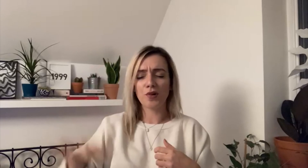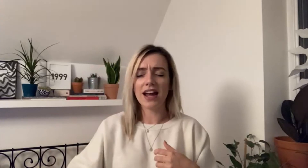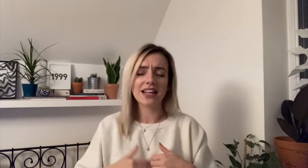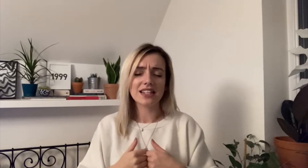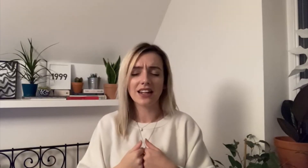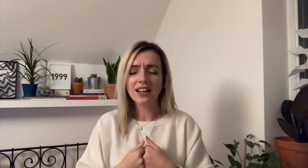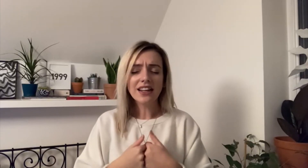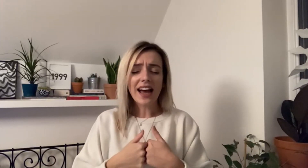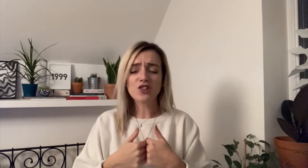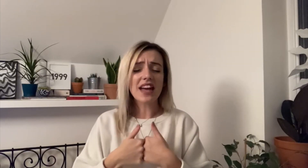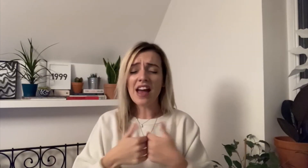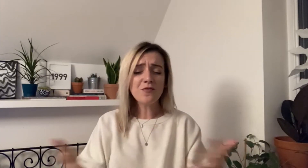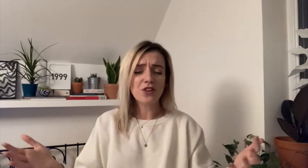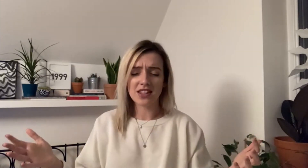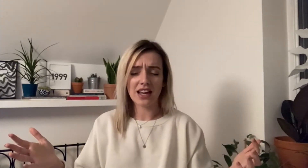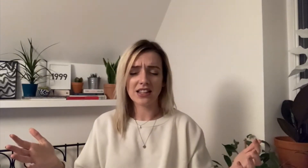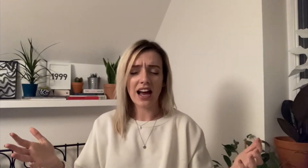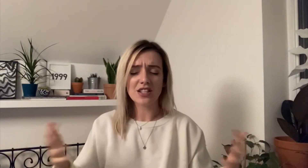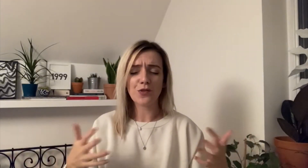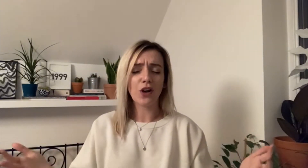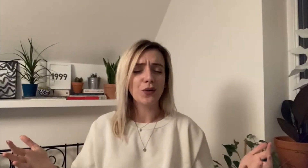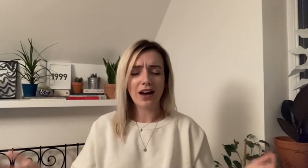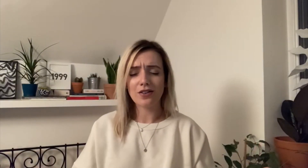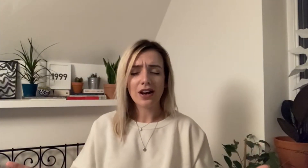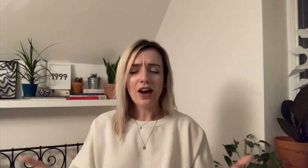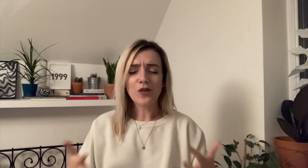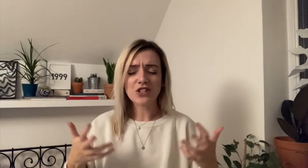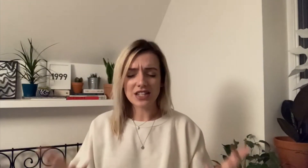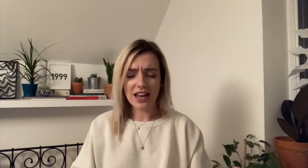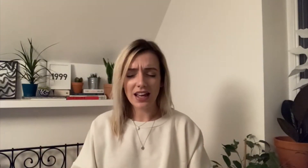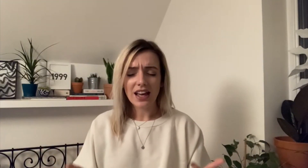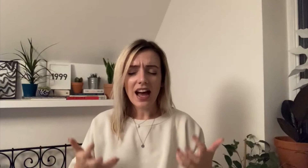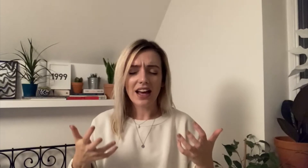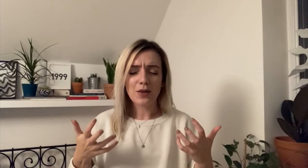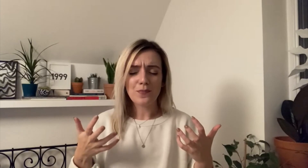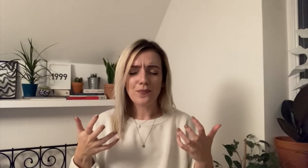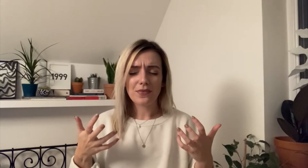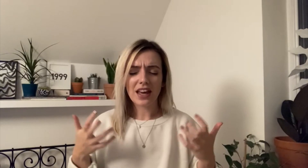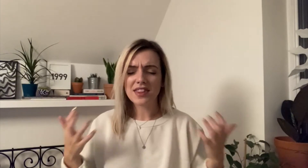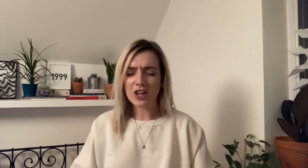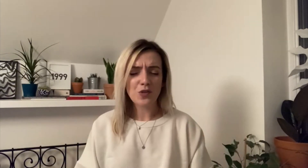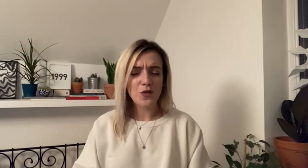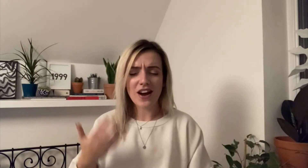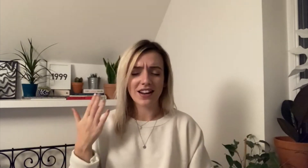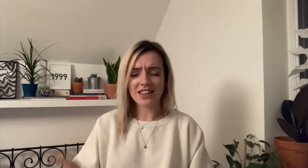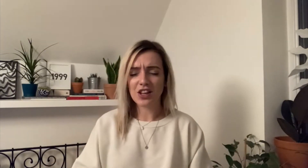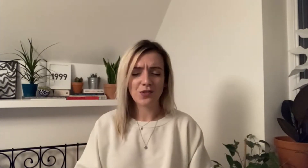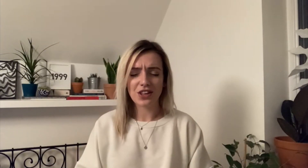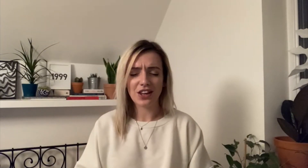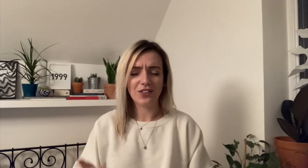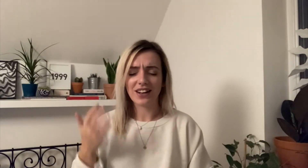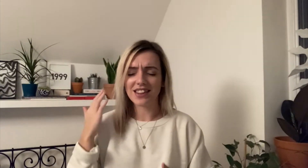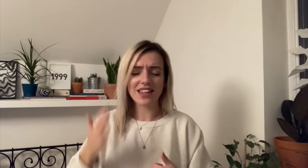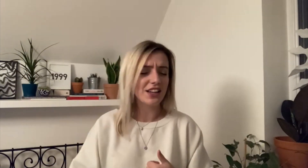and prayed and just everything that has flown out of today. I thank you for it, and I thank you